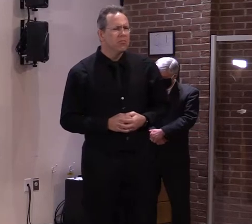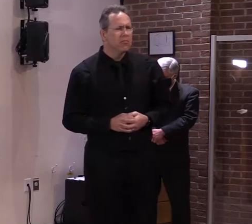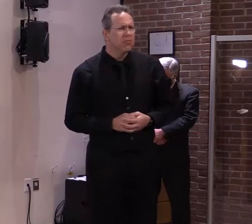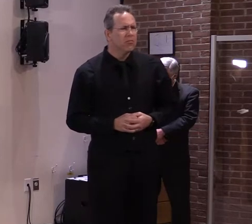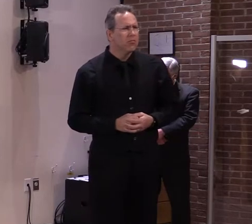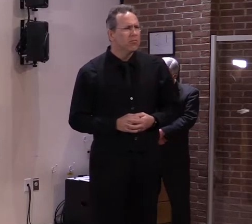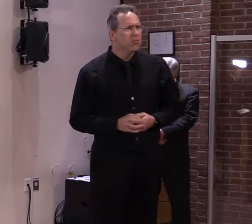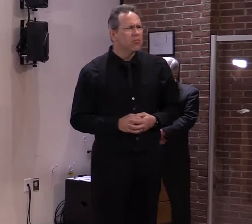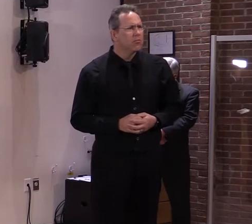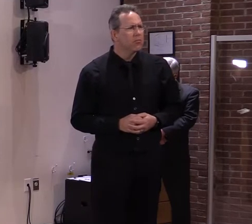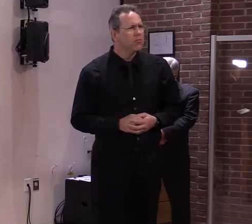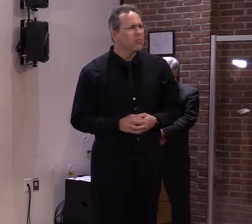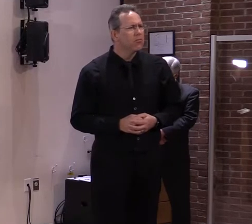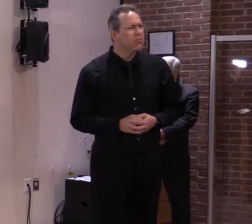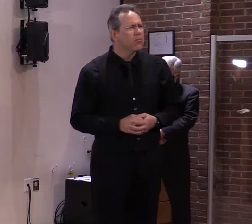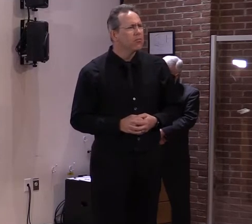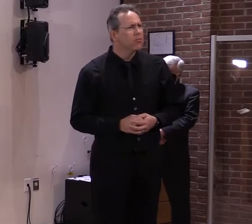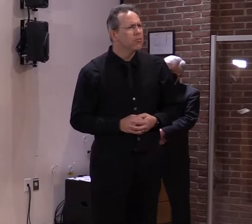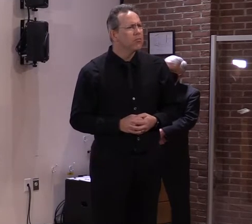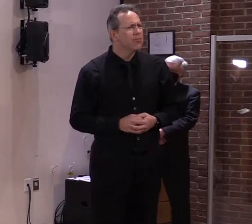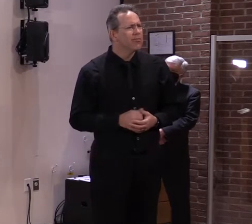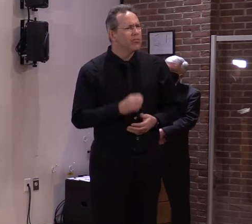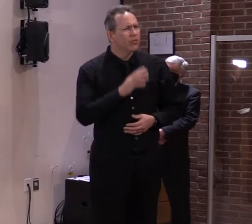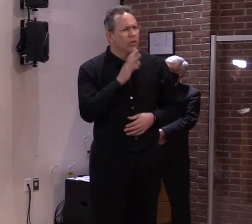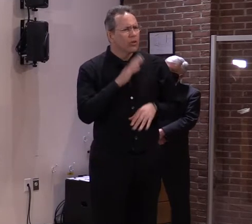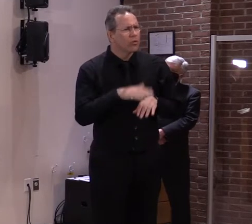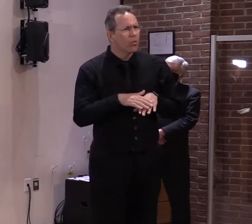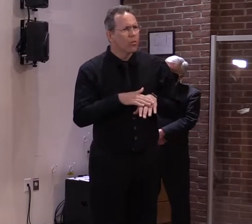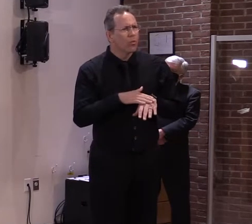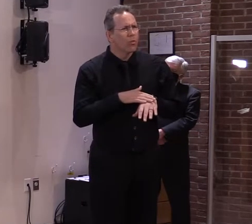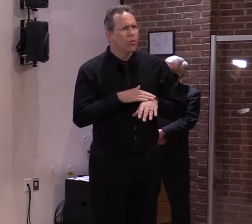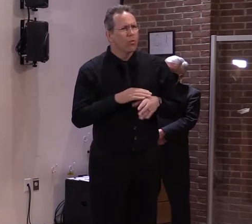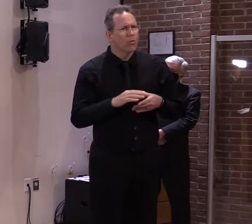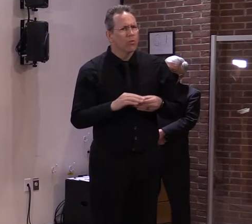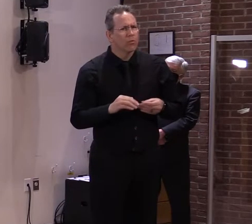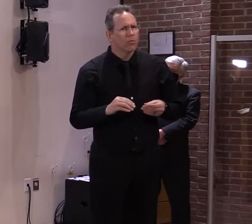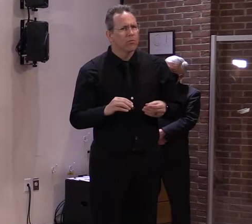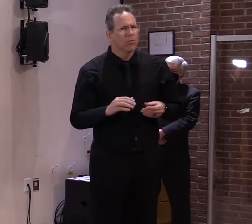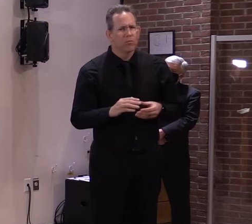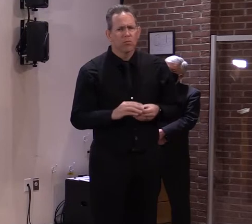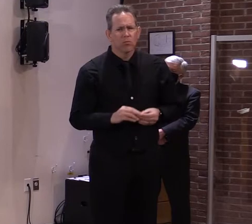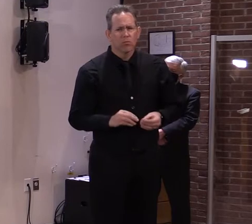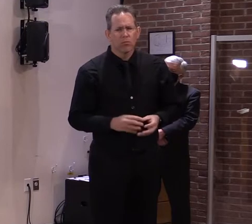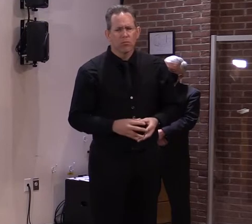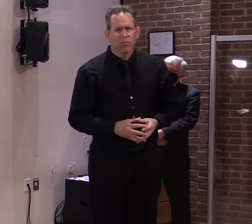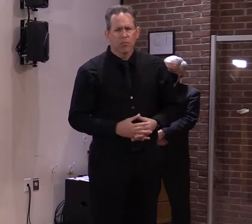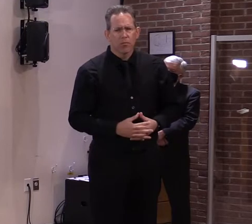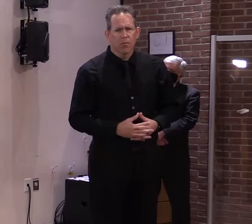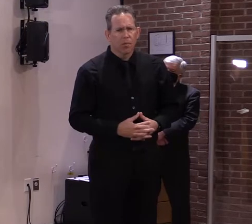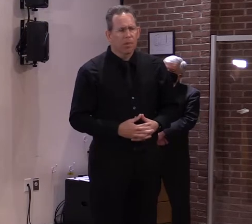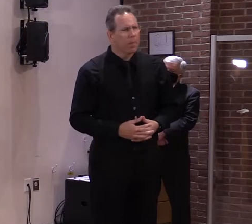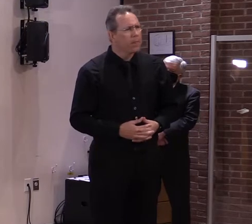envision a certain percentage of Vermonters being vaccinated.